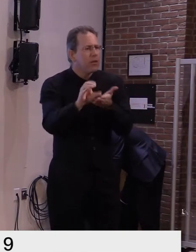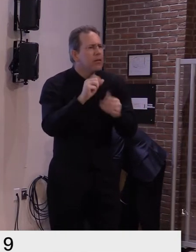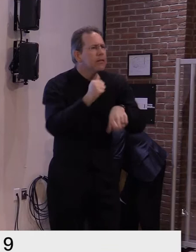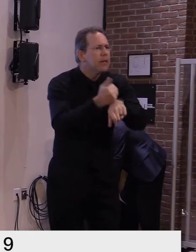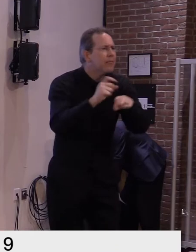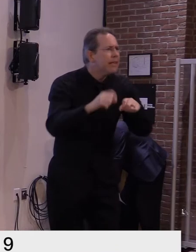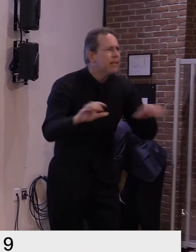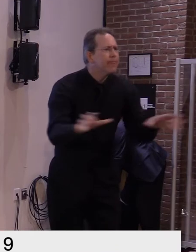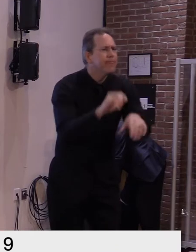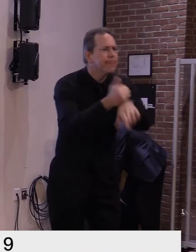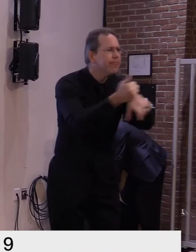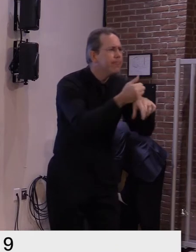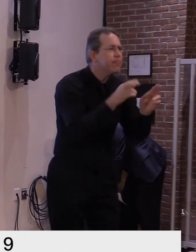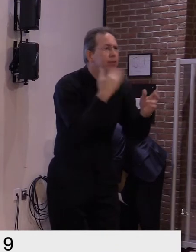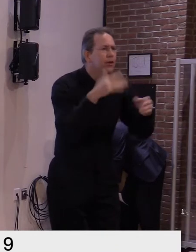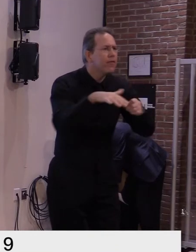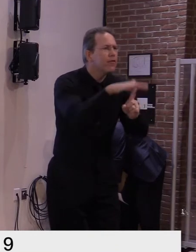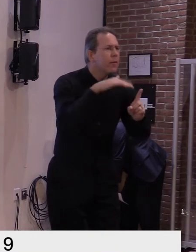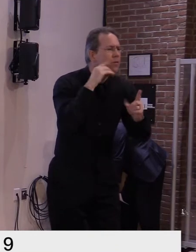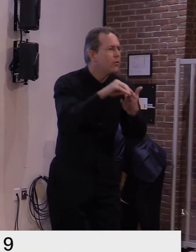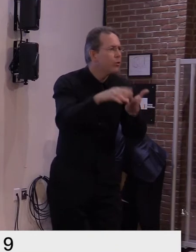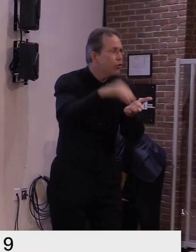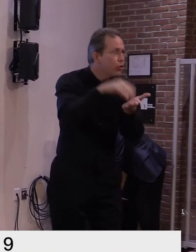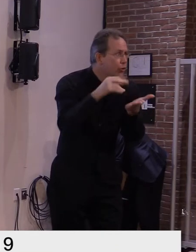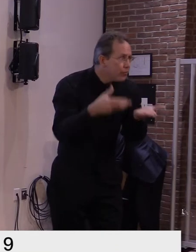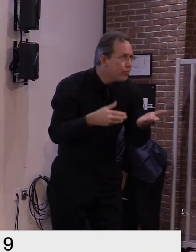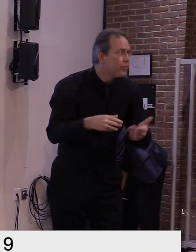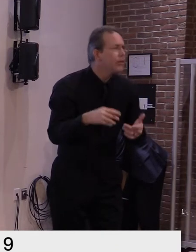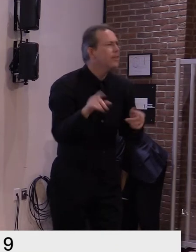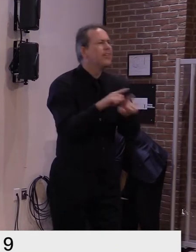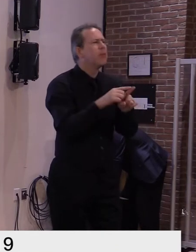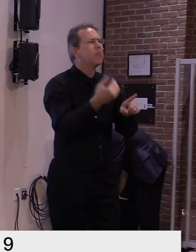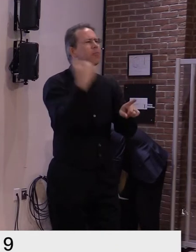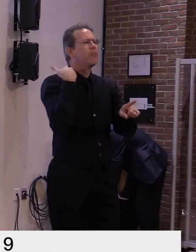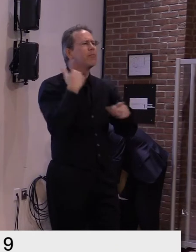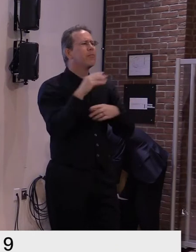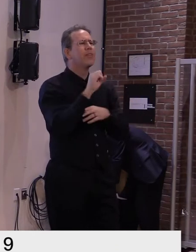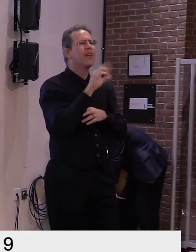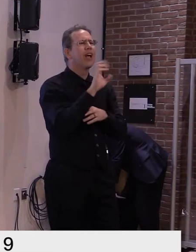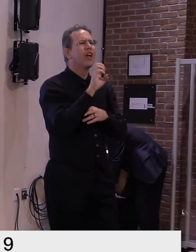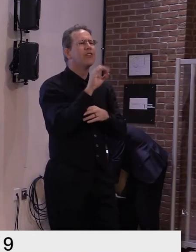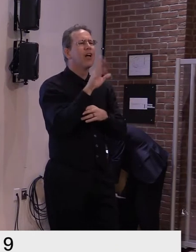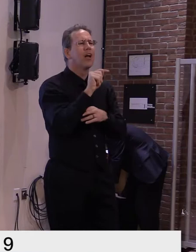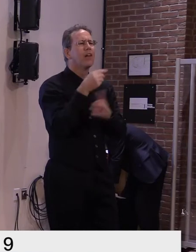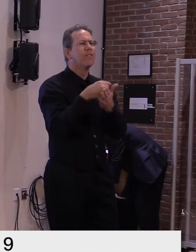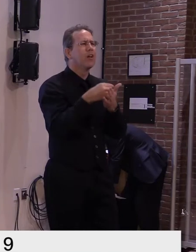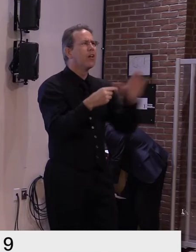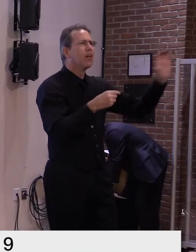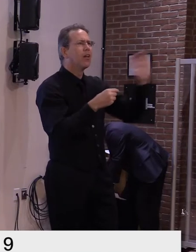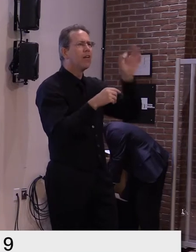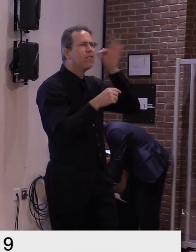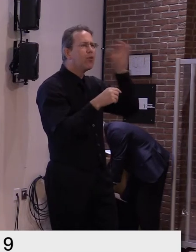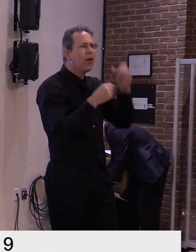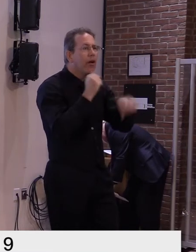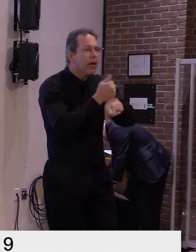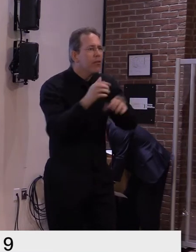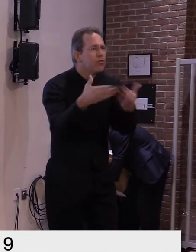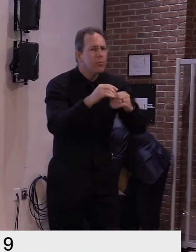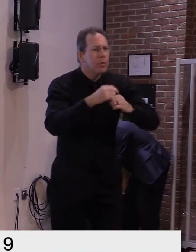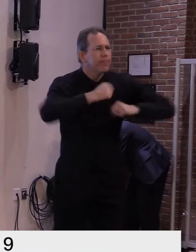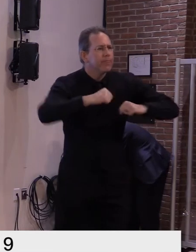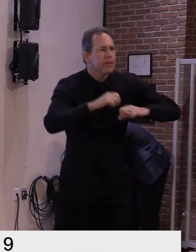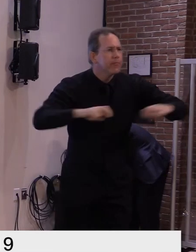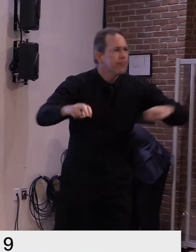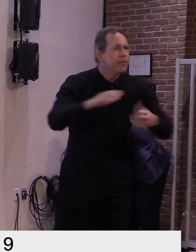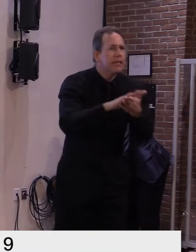Relief Fund, what we call ESSER, and the Governor's Education Emergency Relief Fund, or GEER. Of the $133 million in K-12